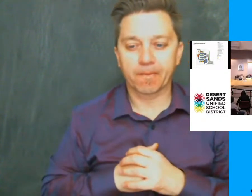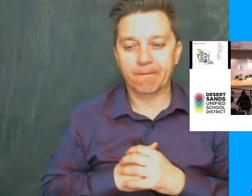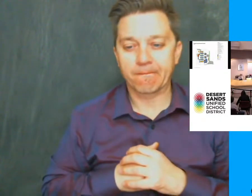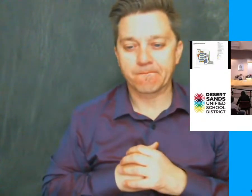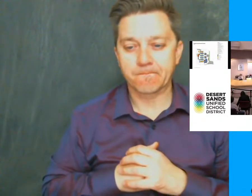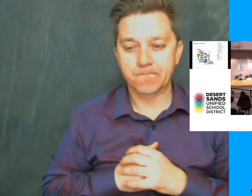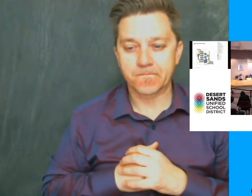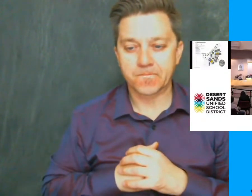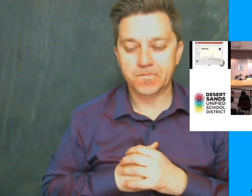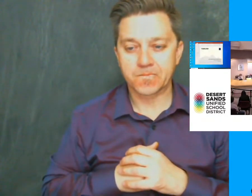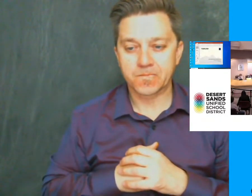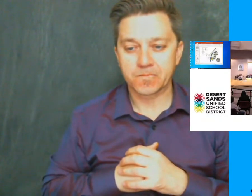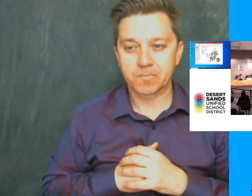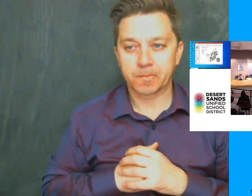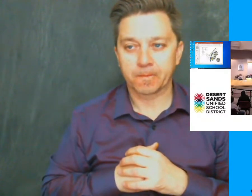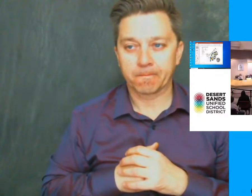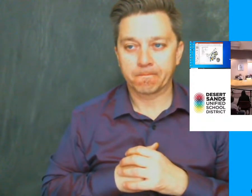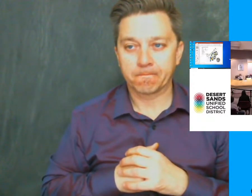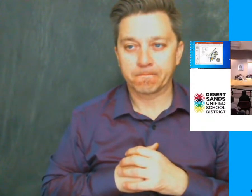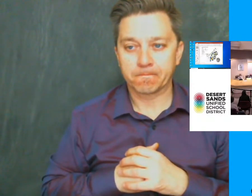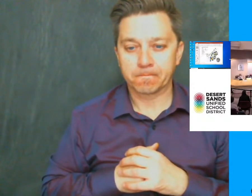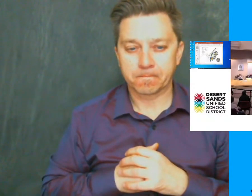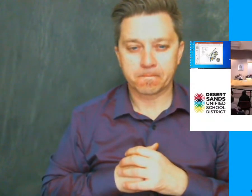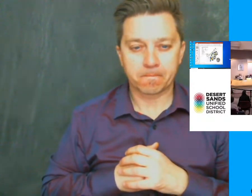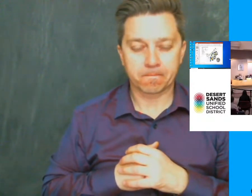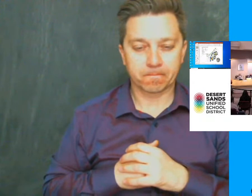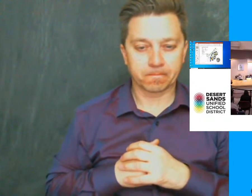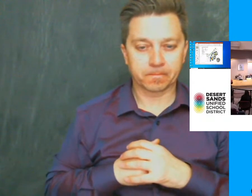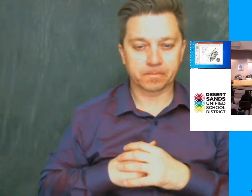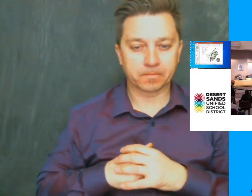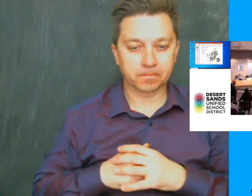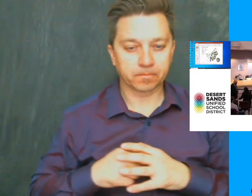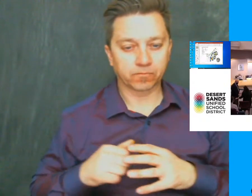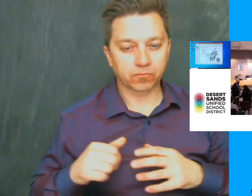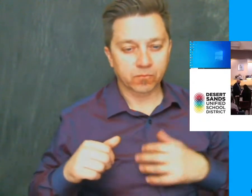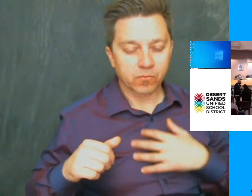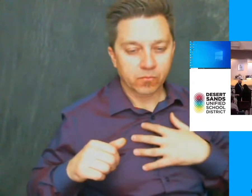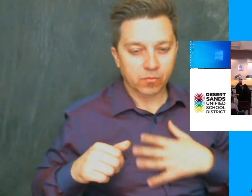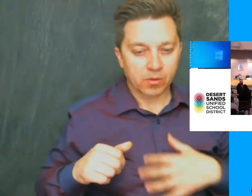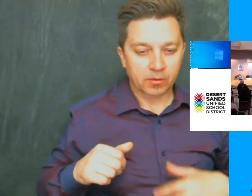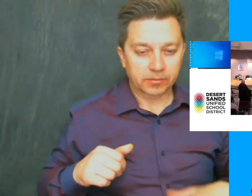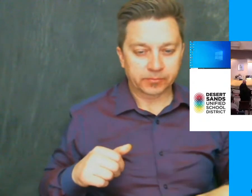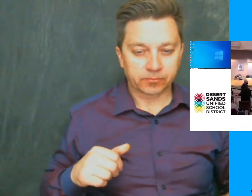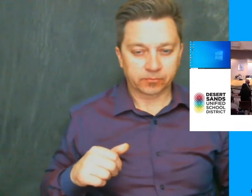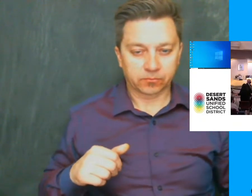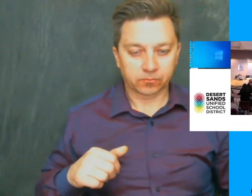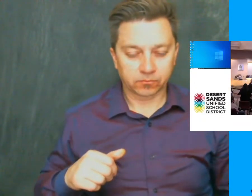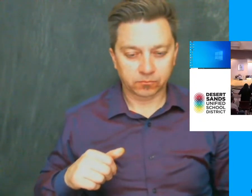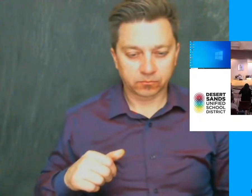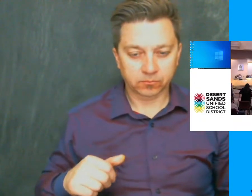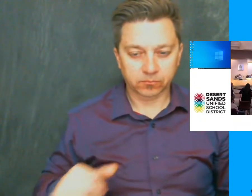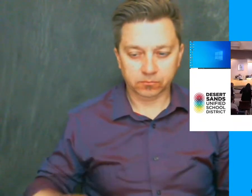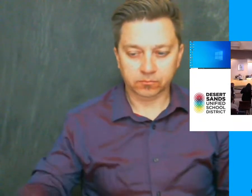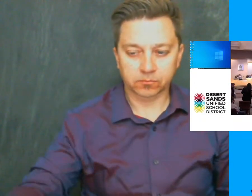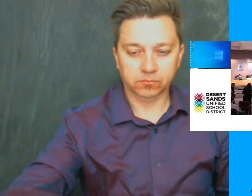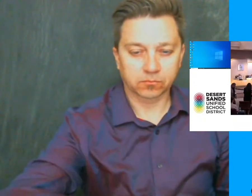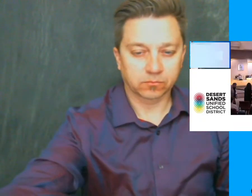Thank you. On the next item, 14, public hearing, we have none.